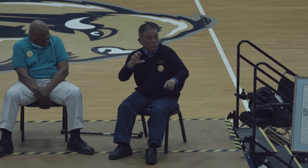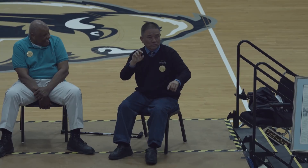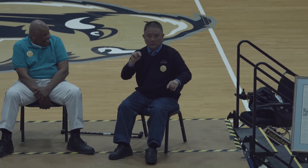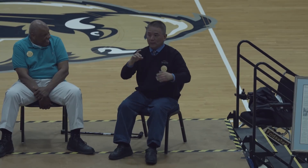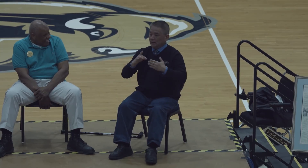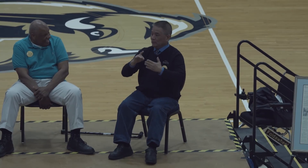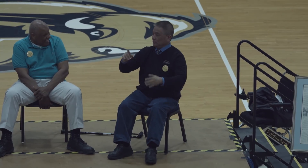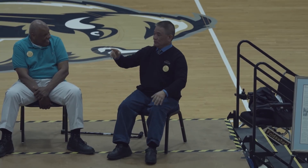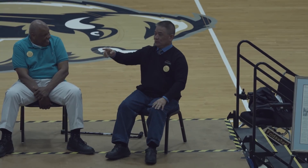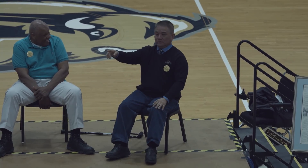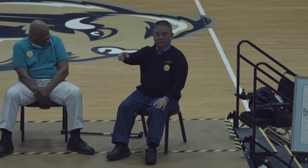forget.